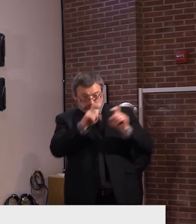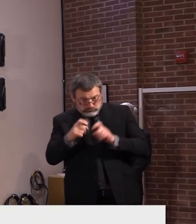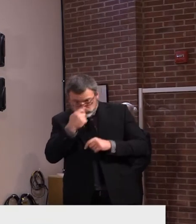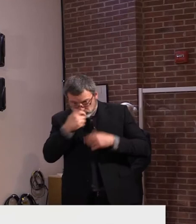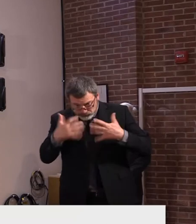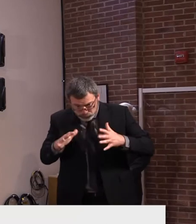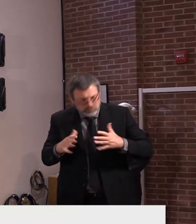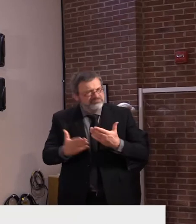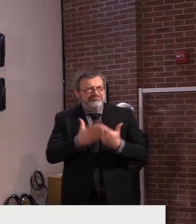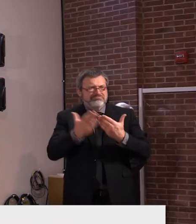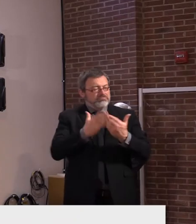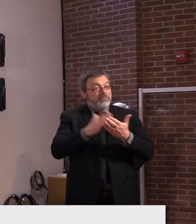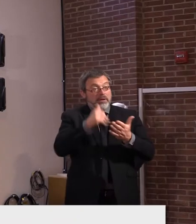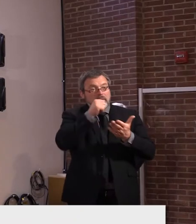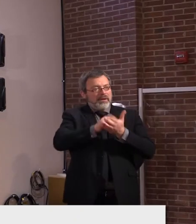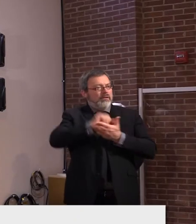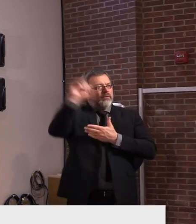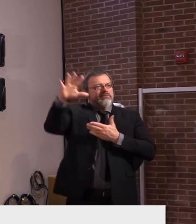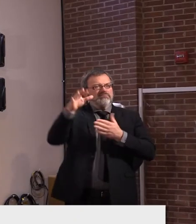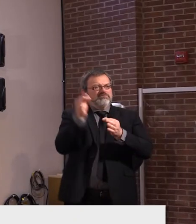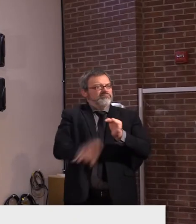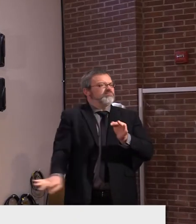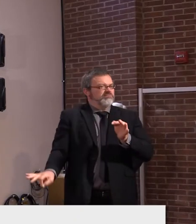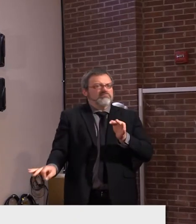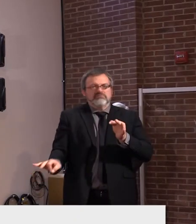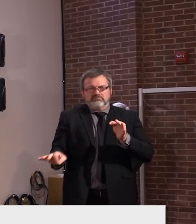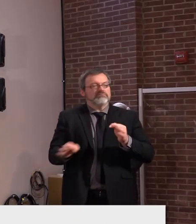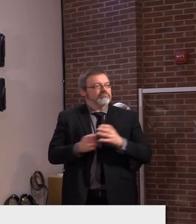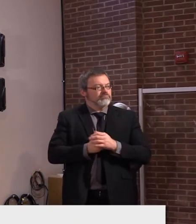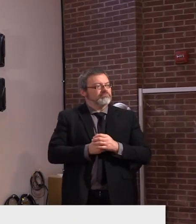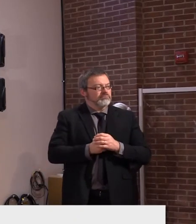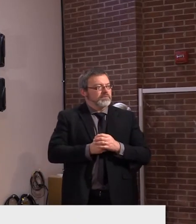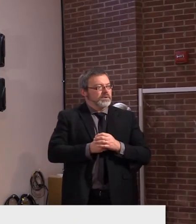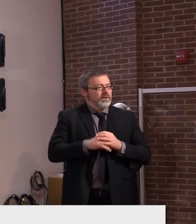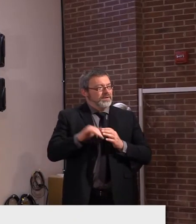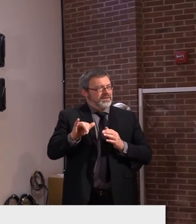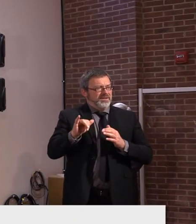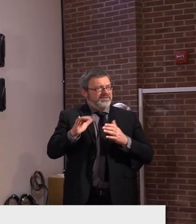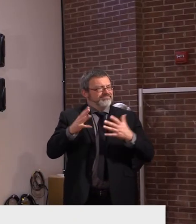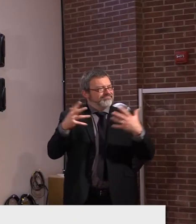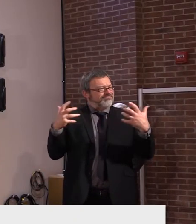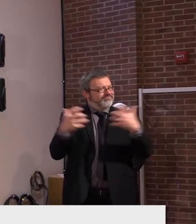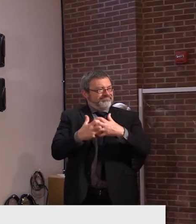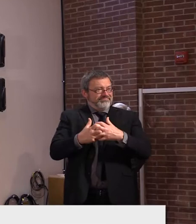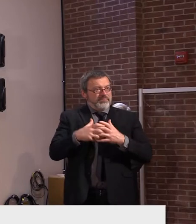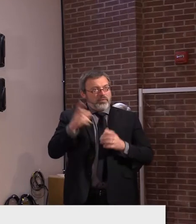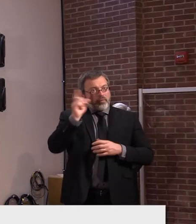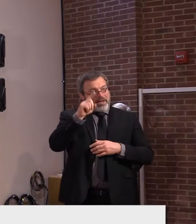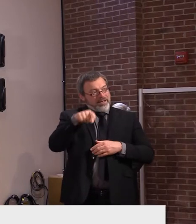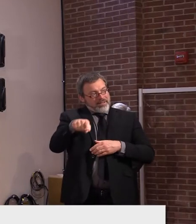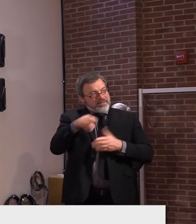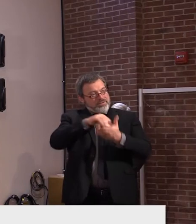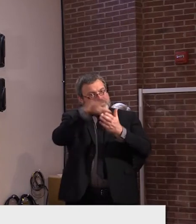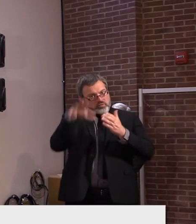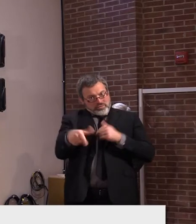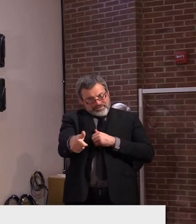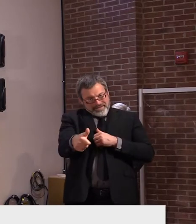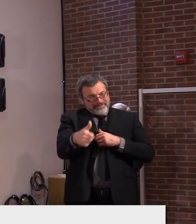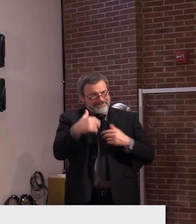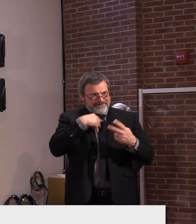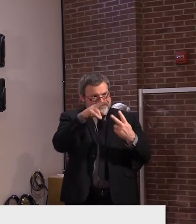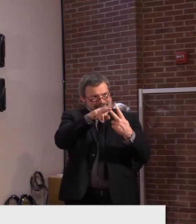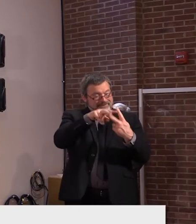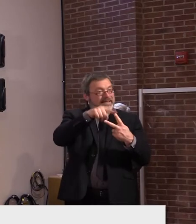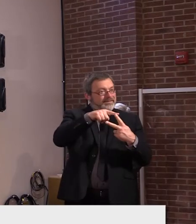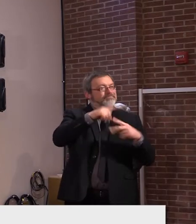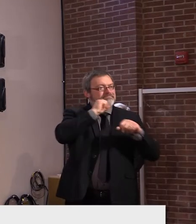lab. This will make them ideal for symptomatic students at home and for close contacts of positive cases and for family members